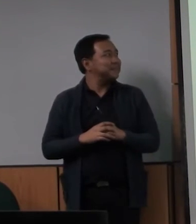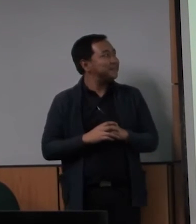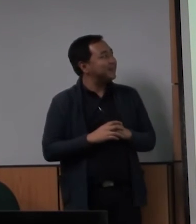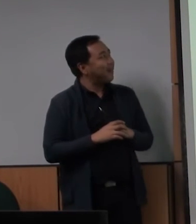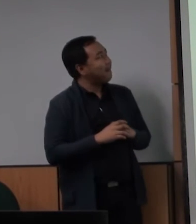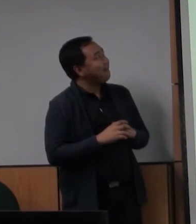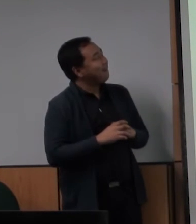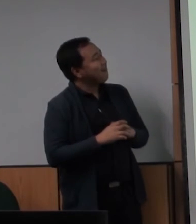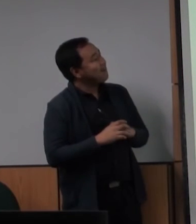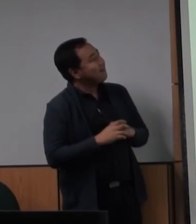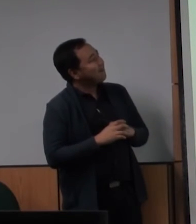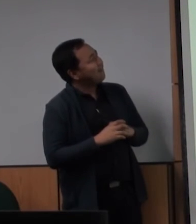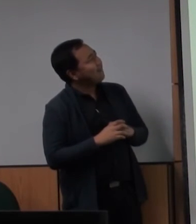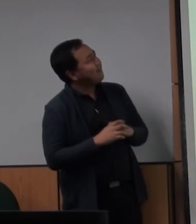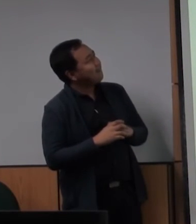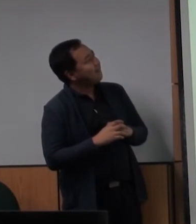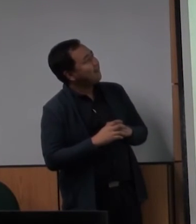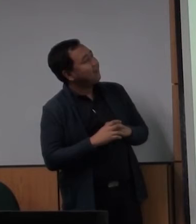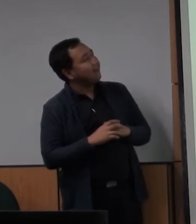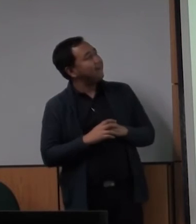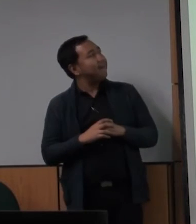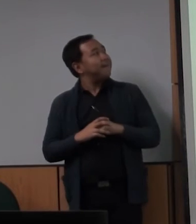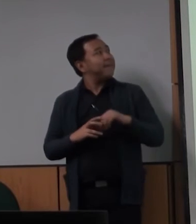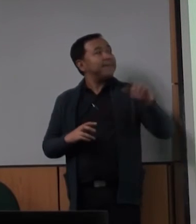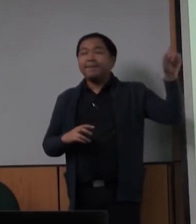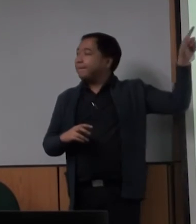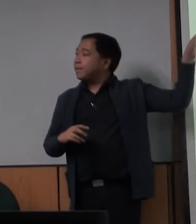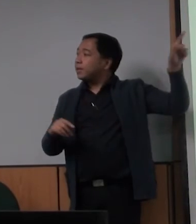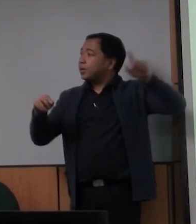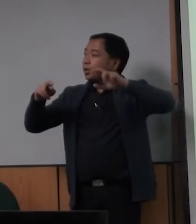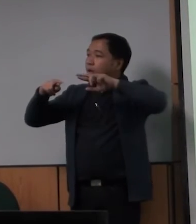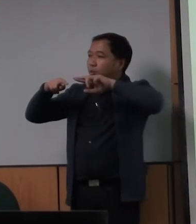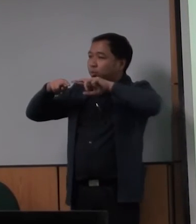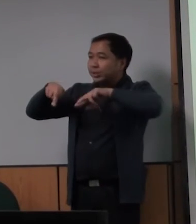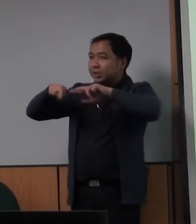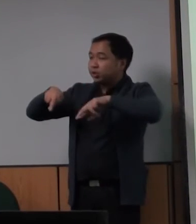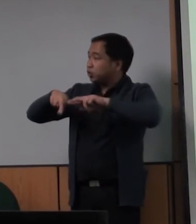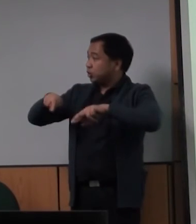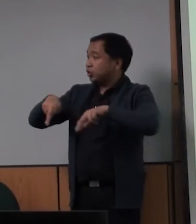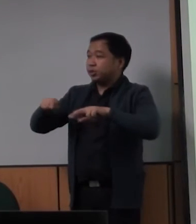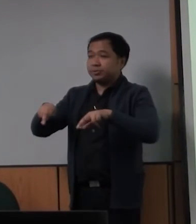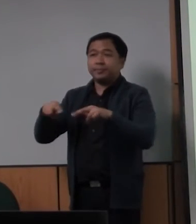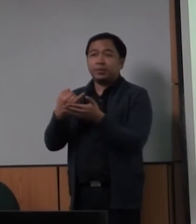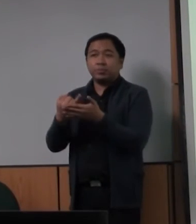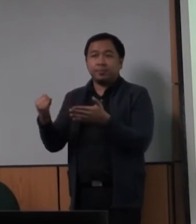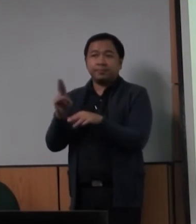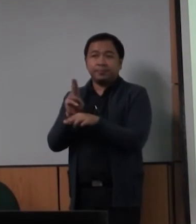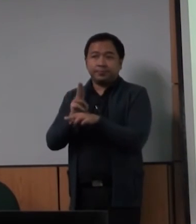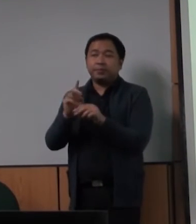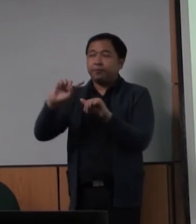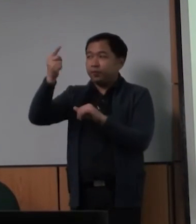Okay. And here are the research instruments used in this study. And first,